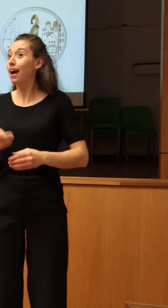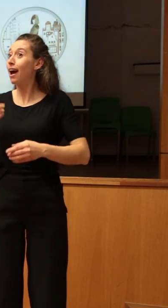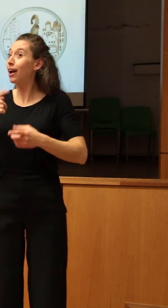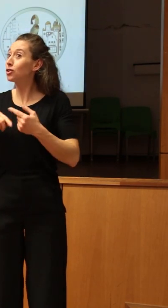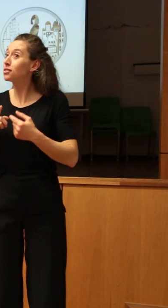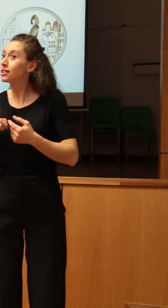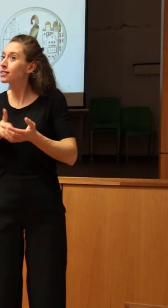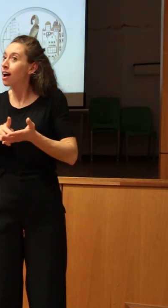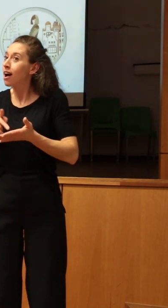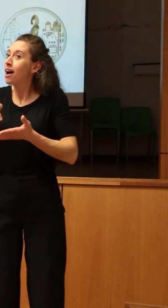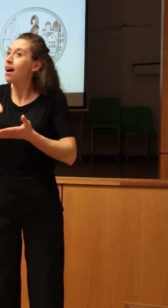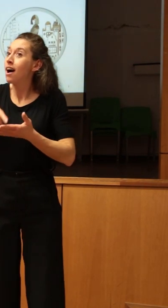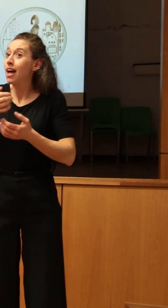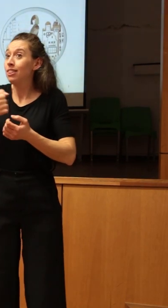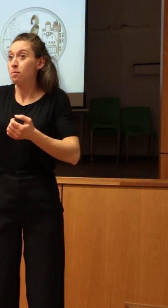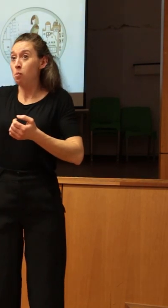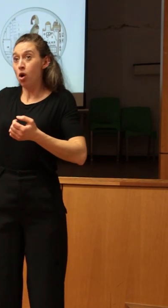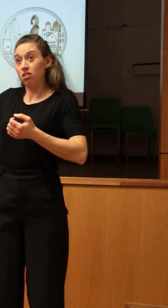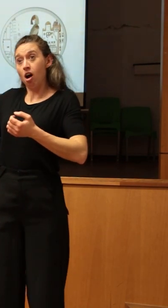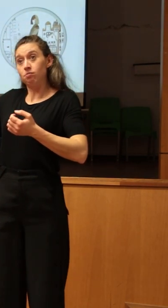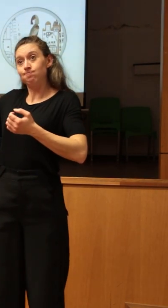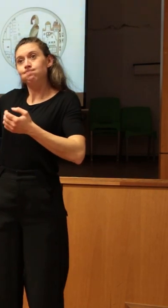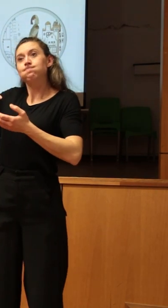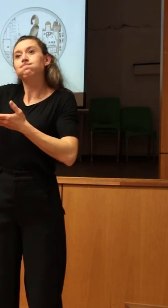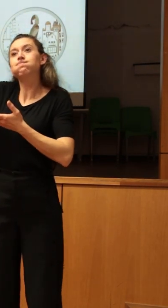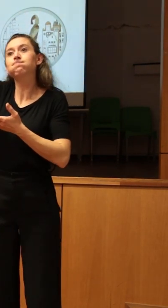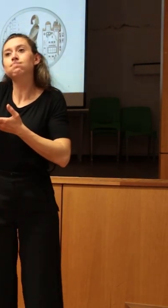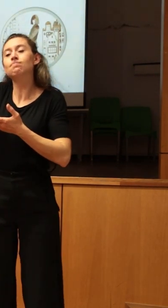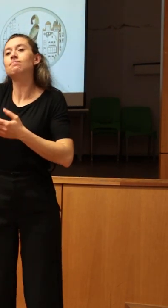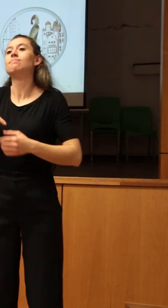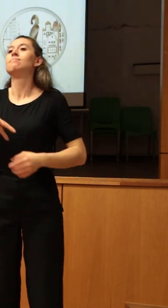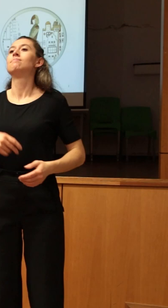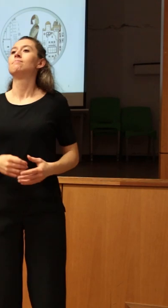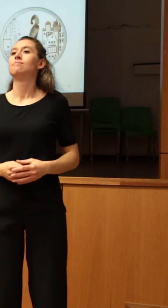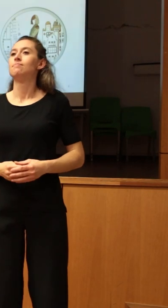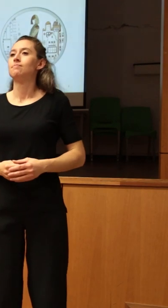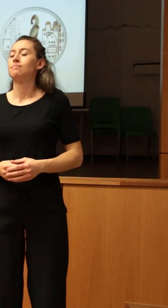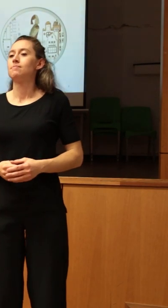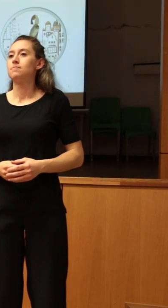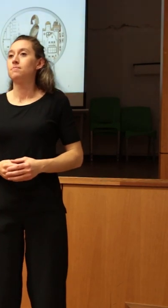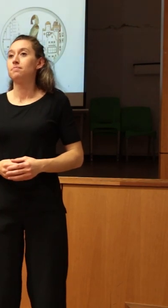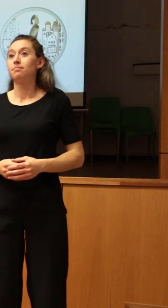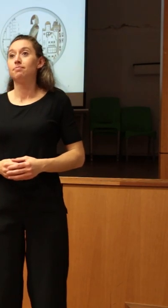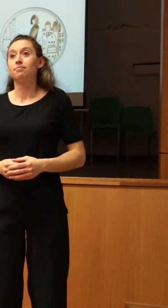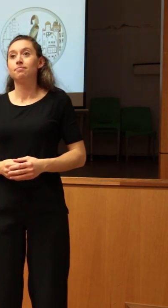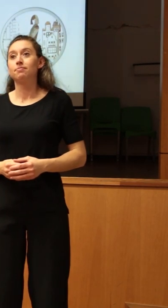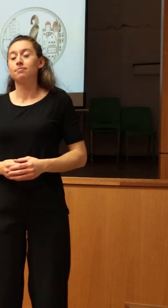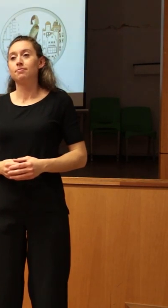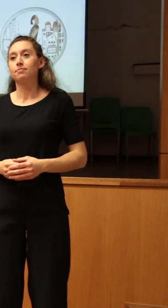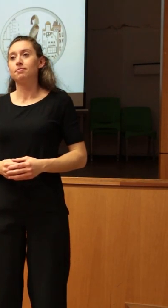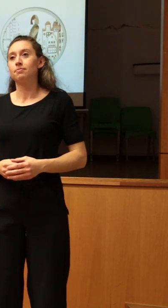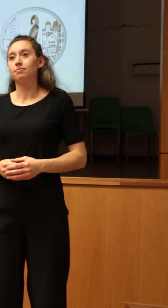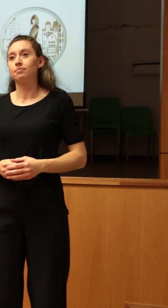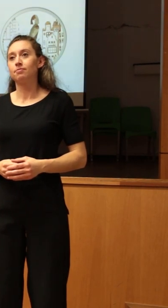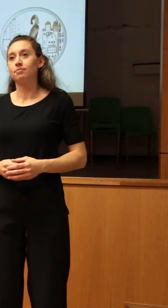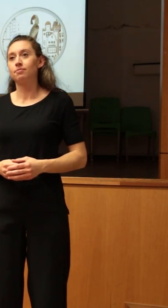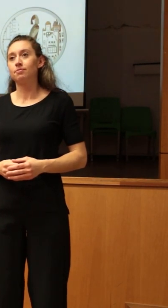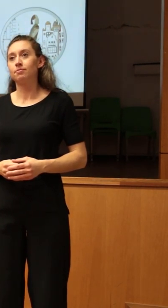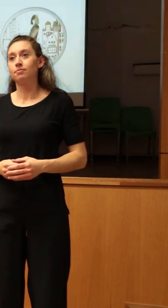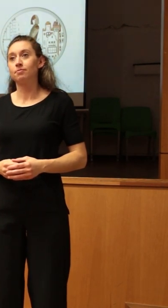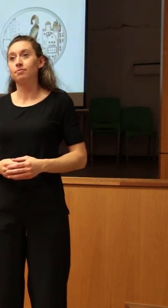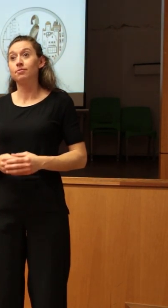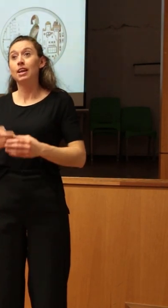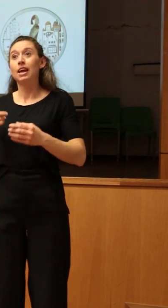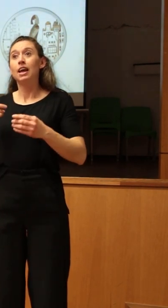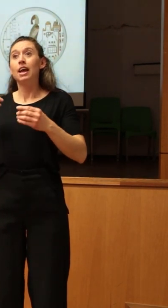Entonces, traspasé la puerta del dormitorio hacia afuera. And y the lights went on.